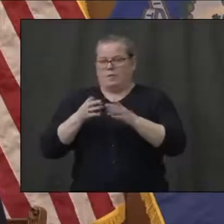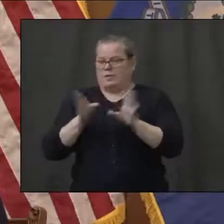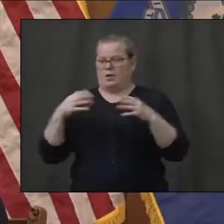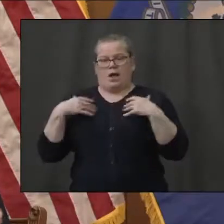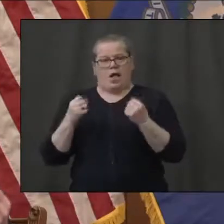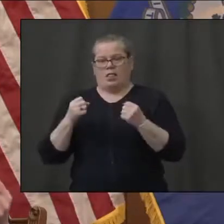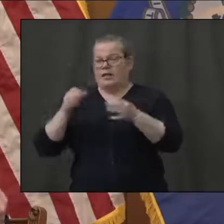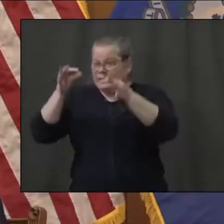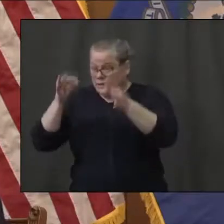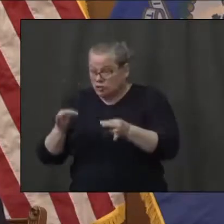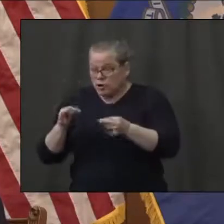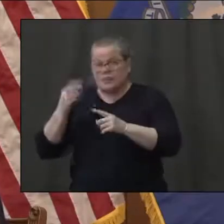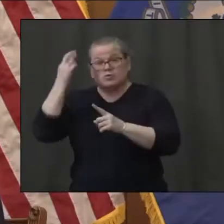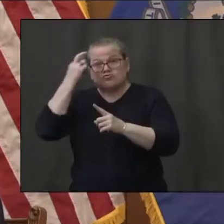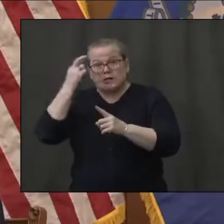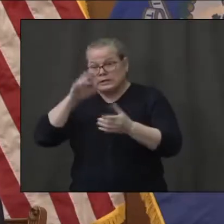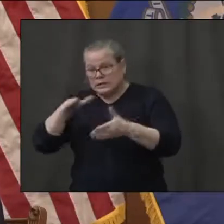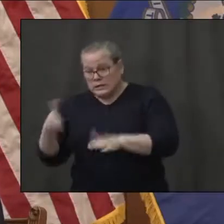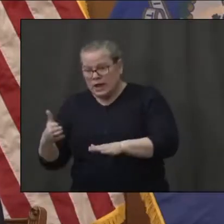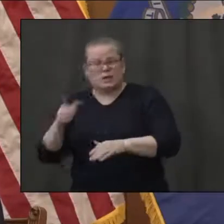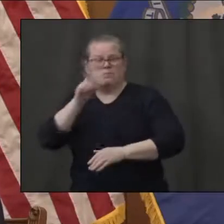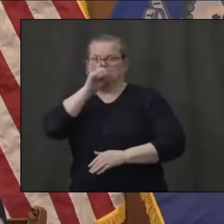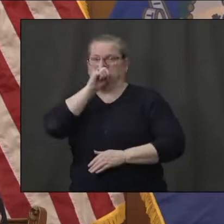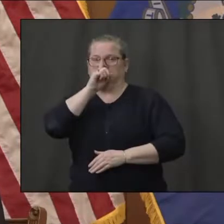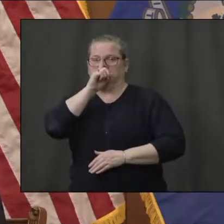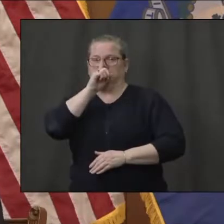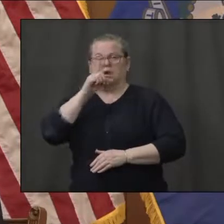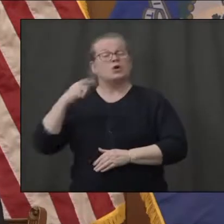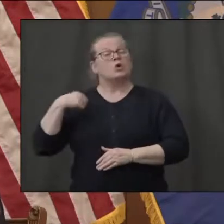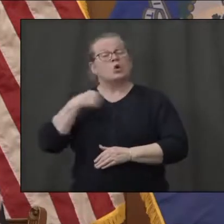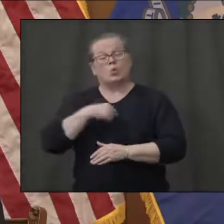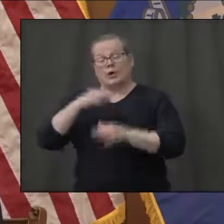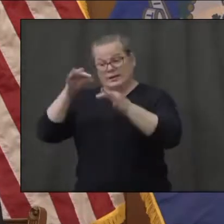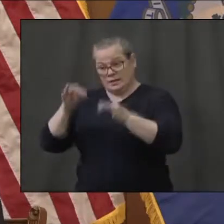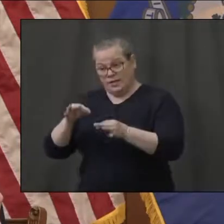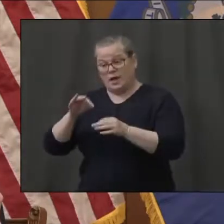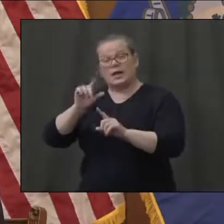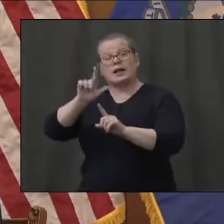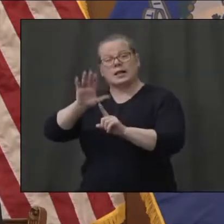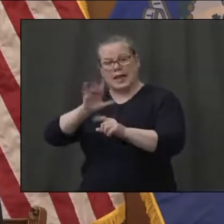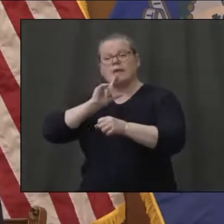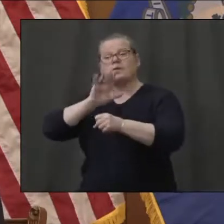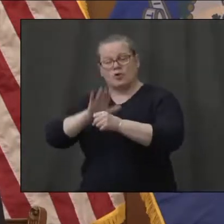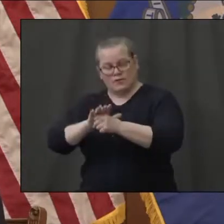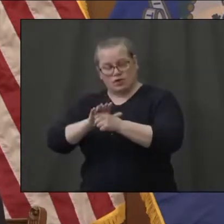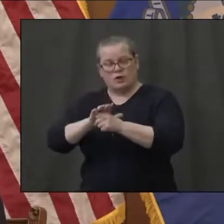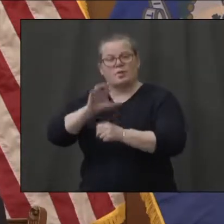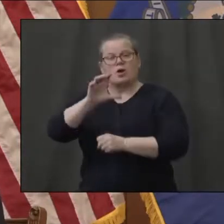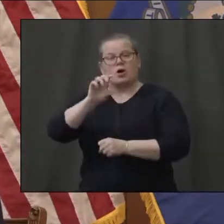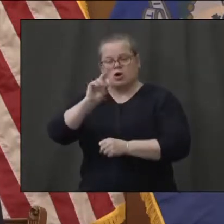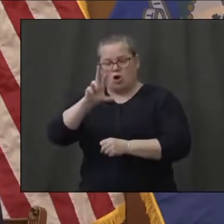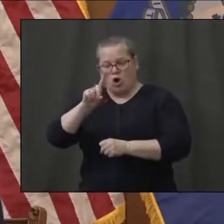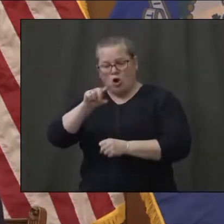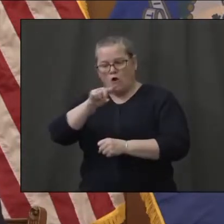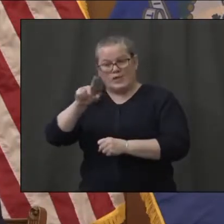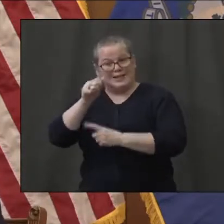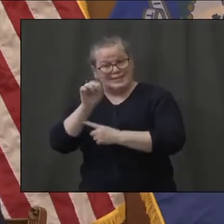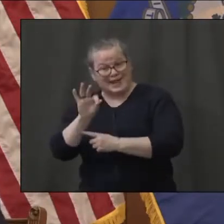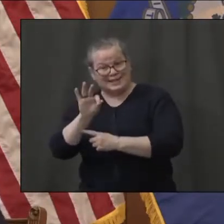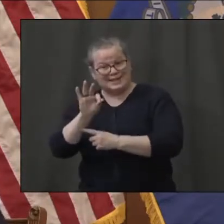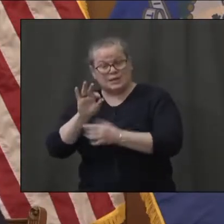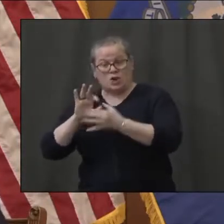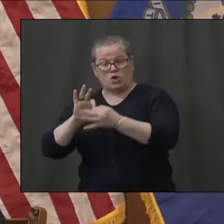define laboratory confirmed COVID-19 associated deaths as anyone who